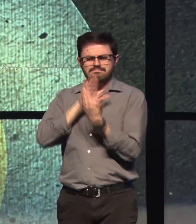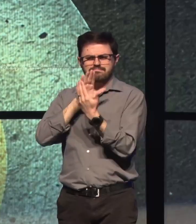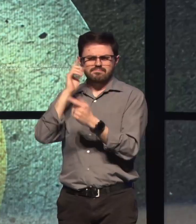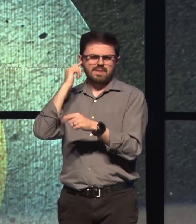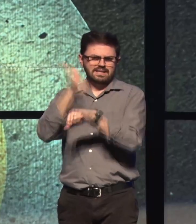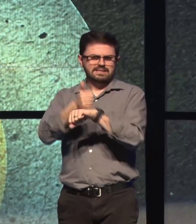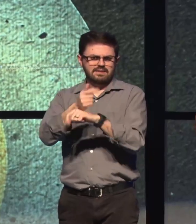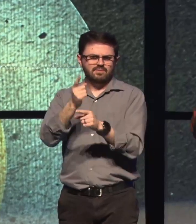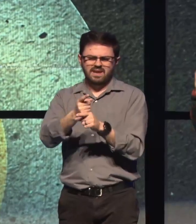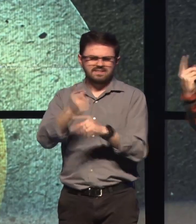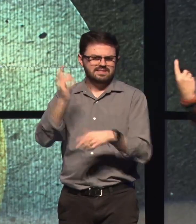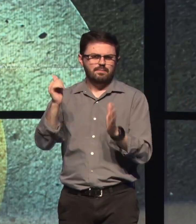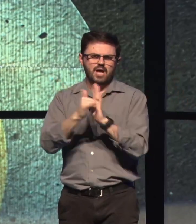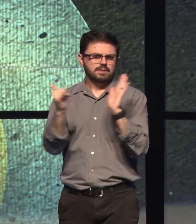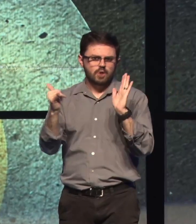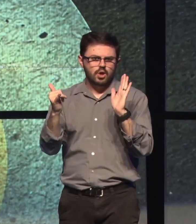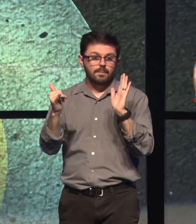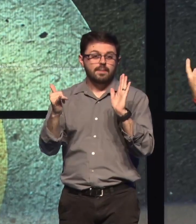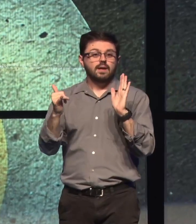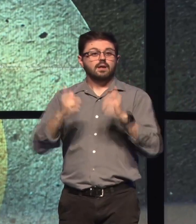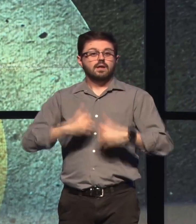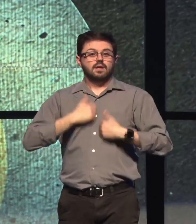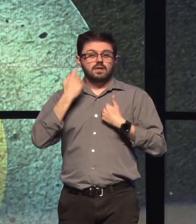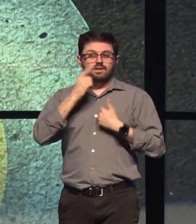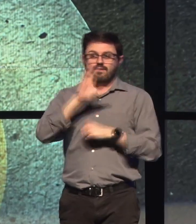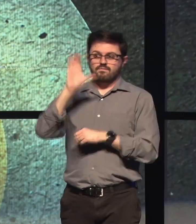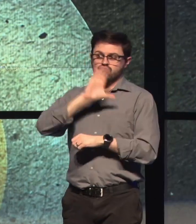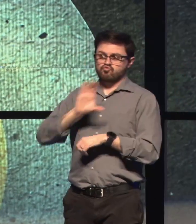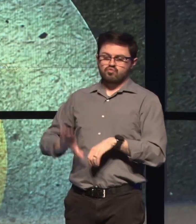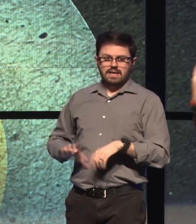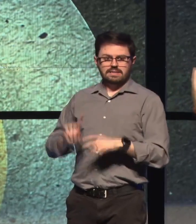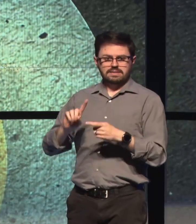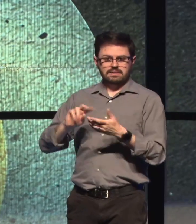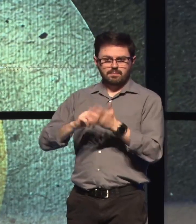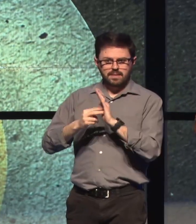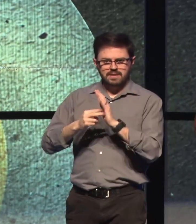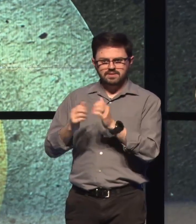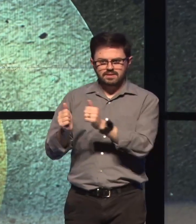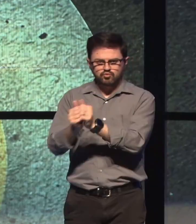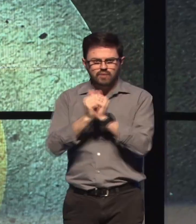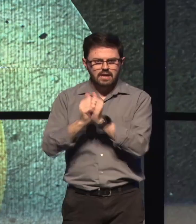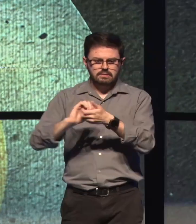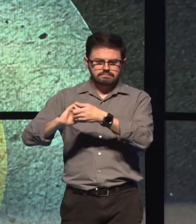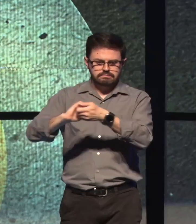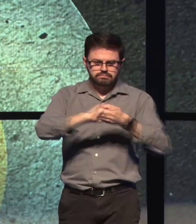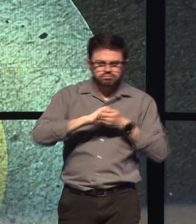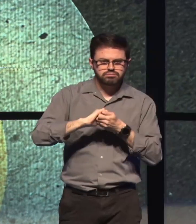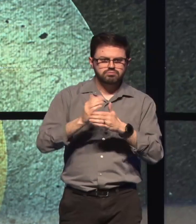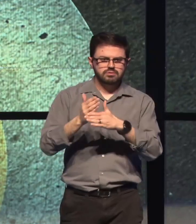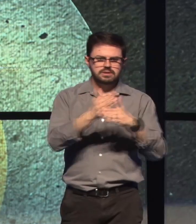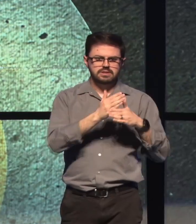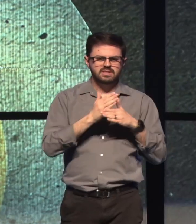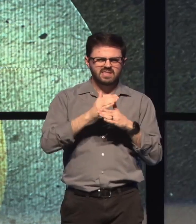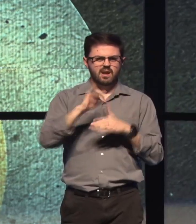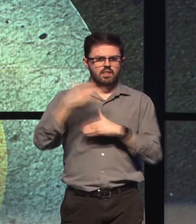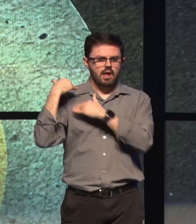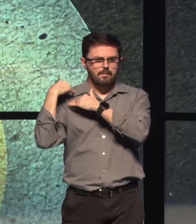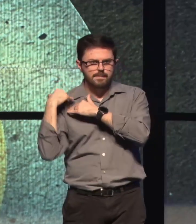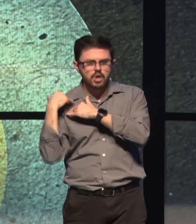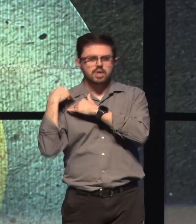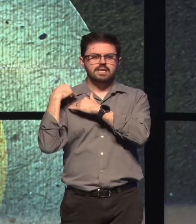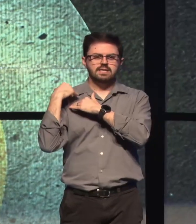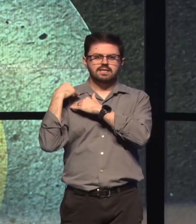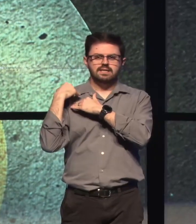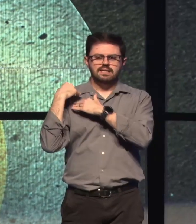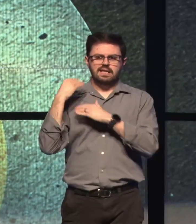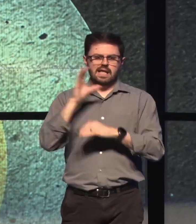for Christ is carrying our burdens together, empowered by the Spirit of Christ. It's in the simplicity of